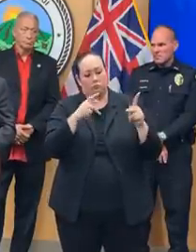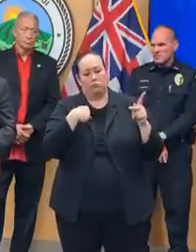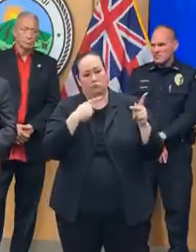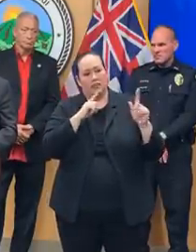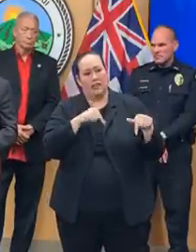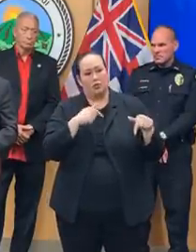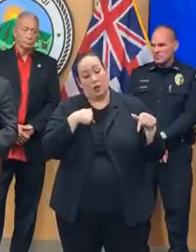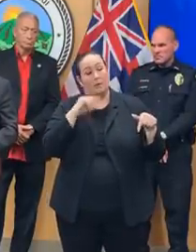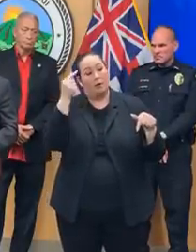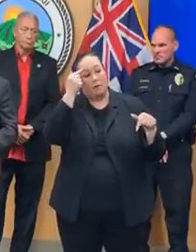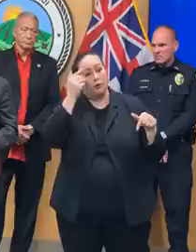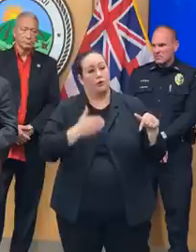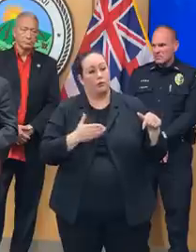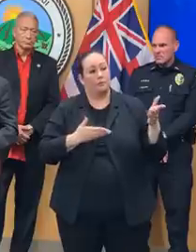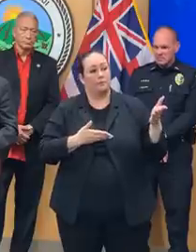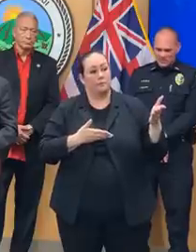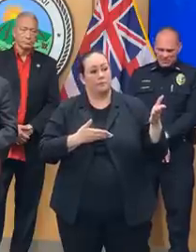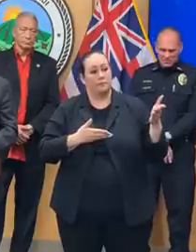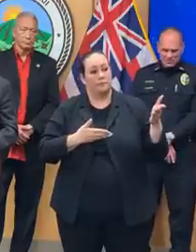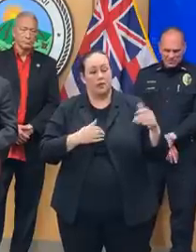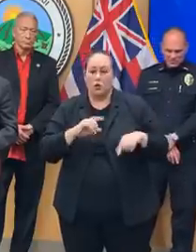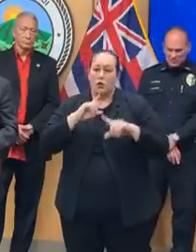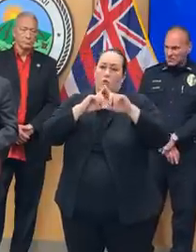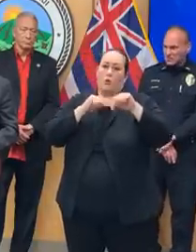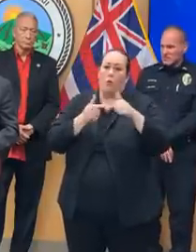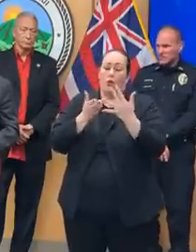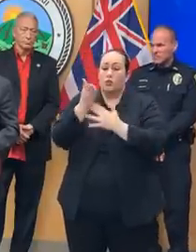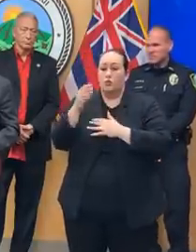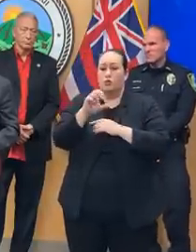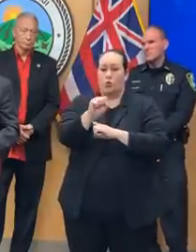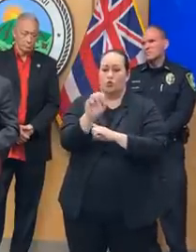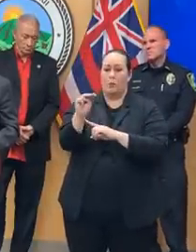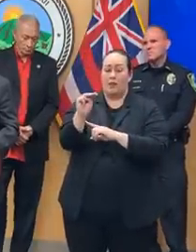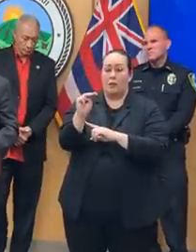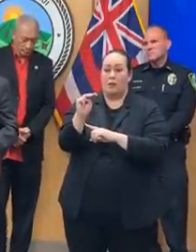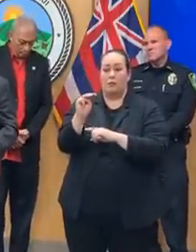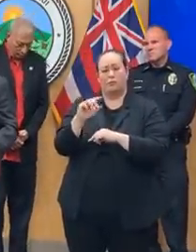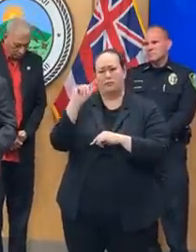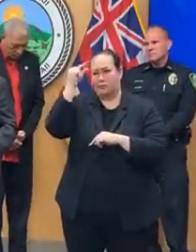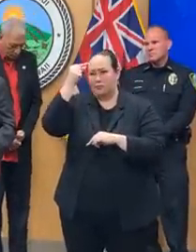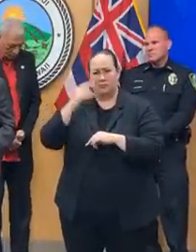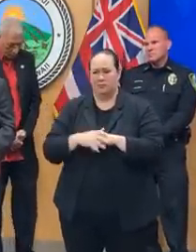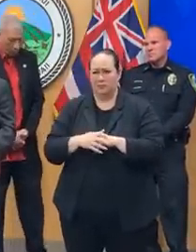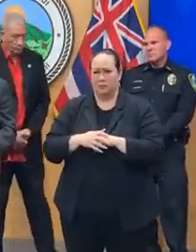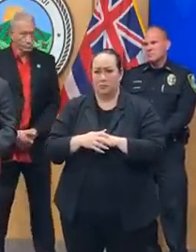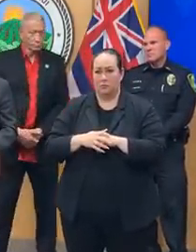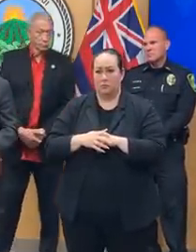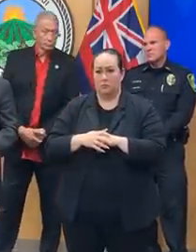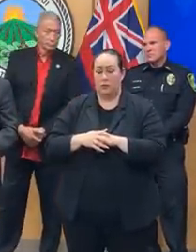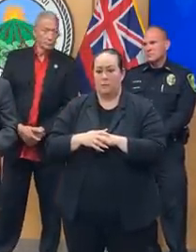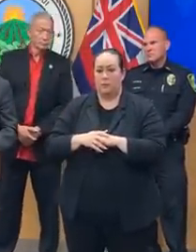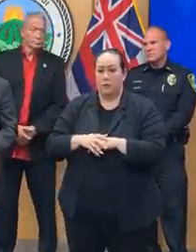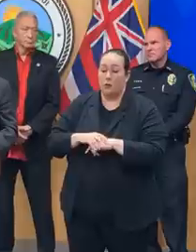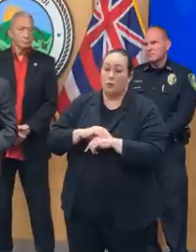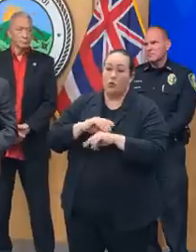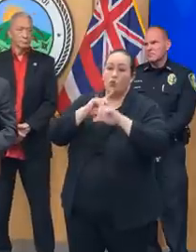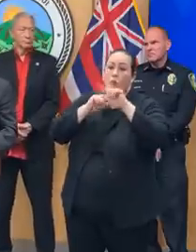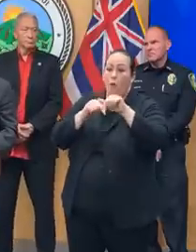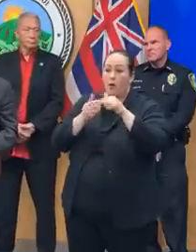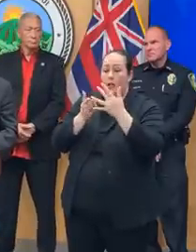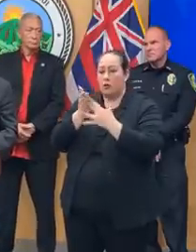Doing reporting through social media is idiotic. Doing reporting in person is intelligent. I'm glad you're doing some of